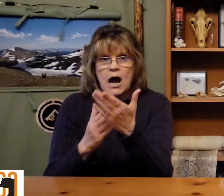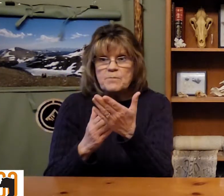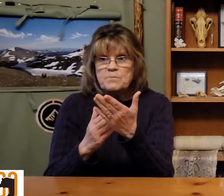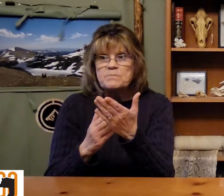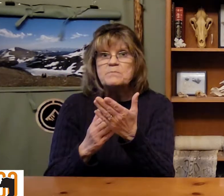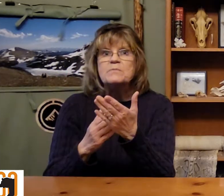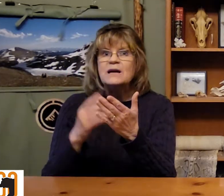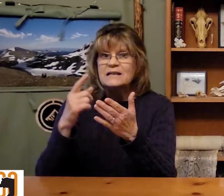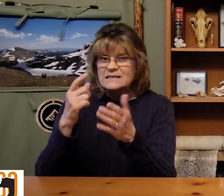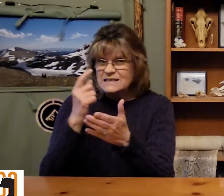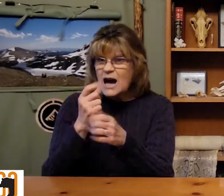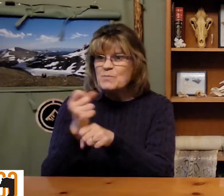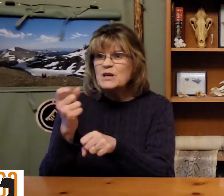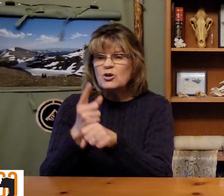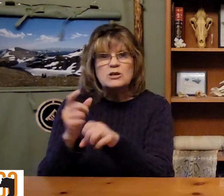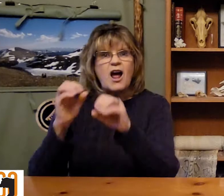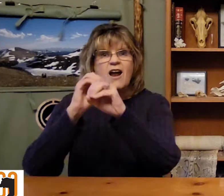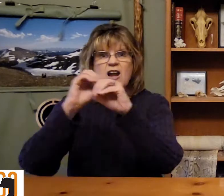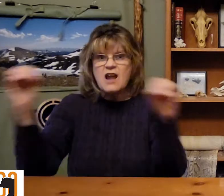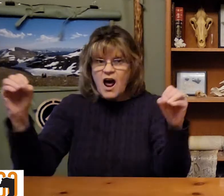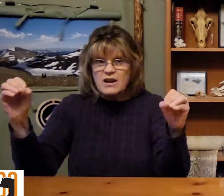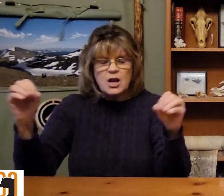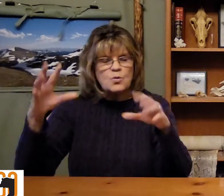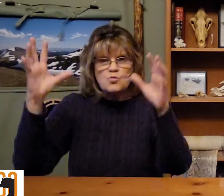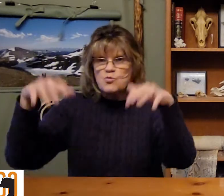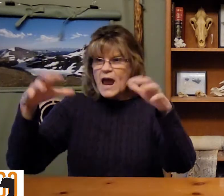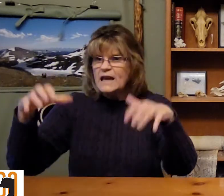rain at all.